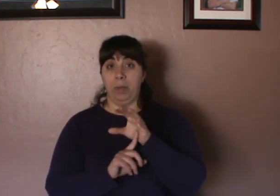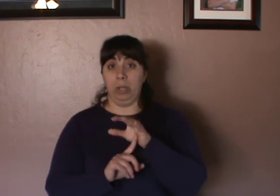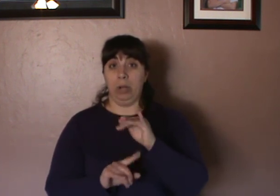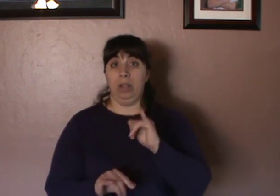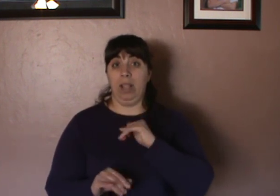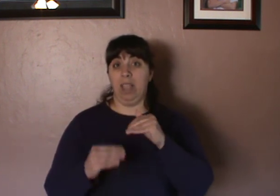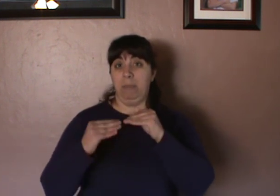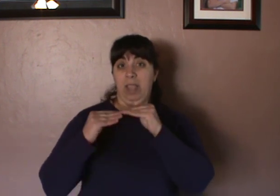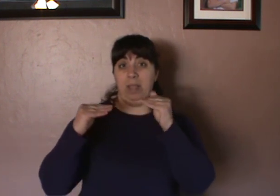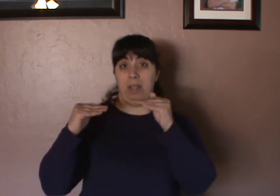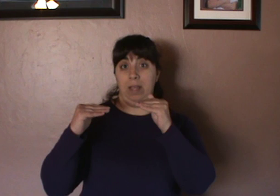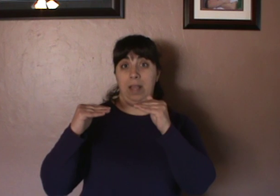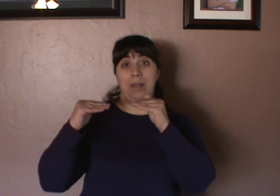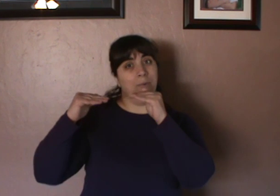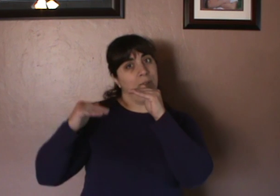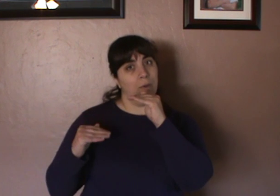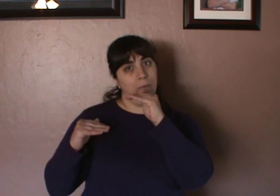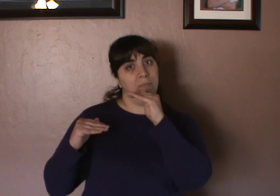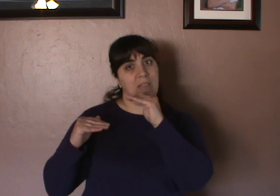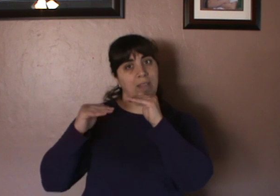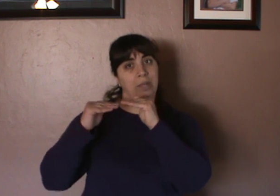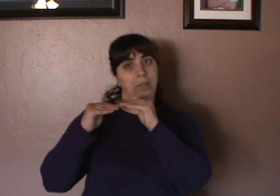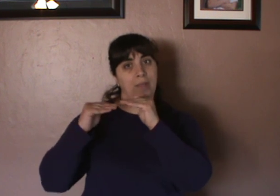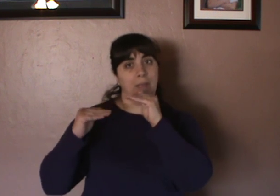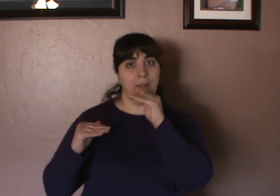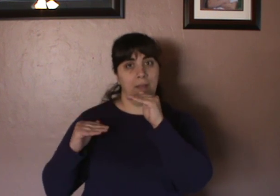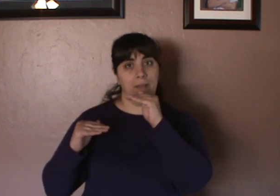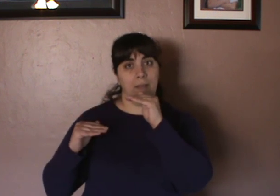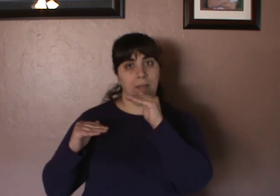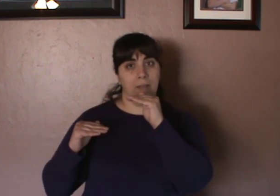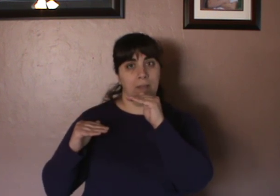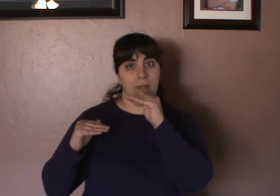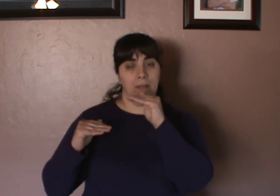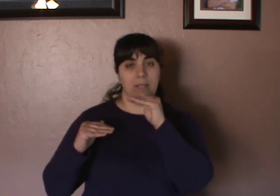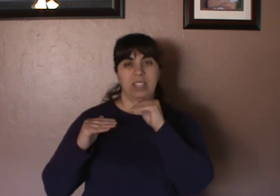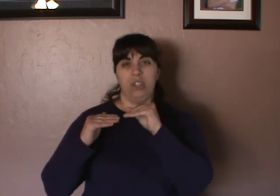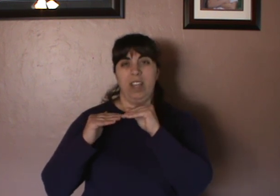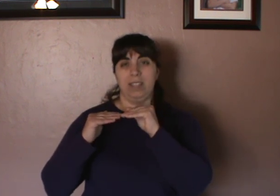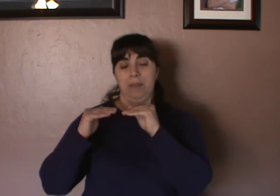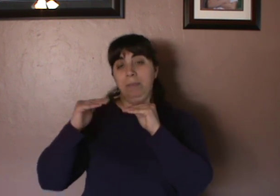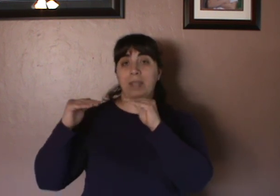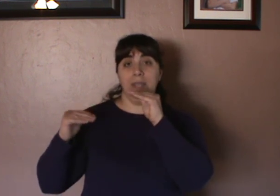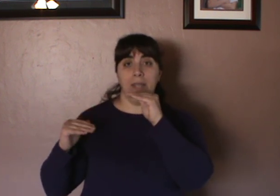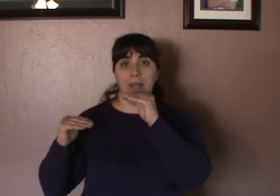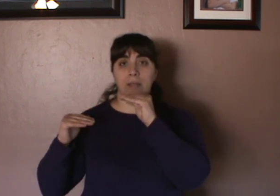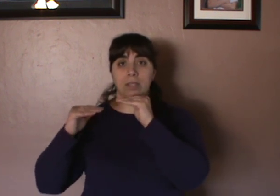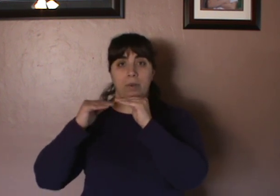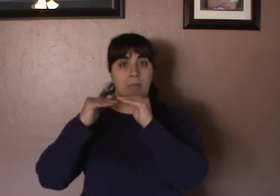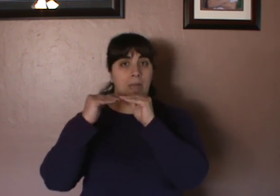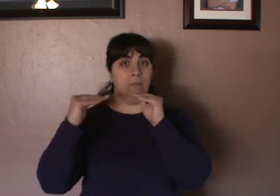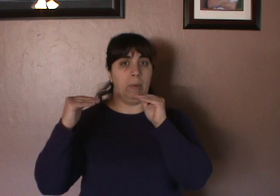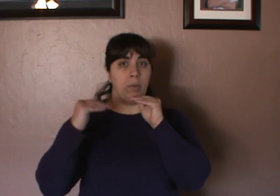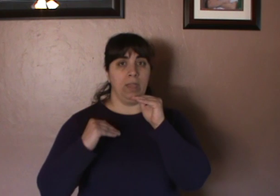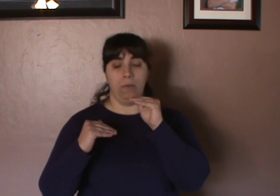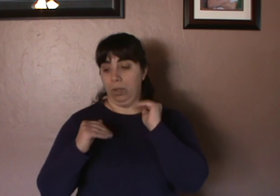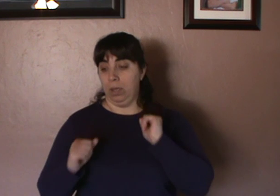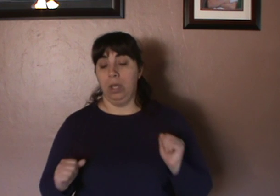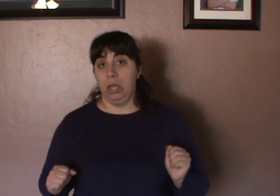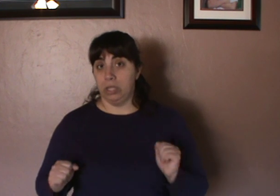popular like me. And then we'll go that little thing. Because she has the me. So again, remember the equal. So